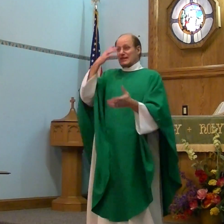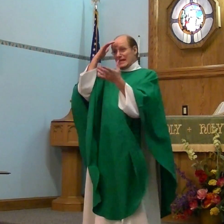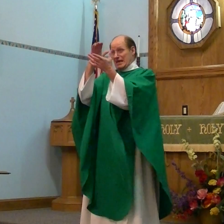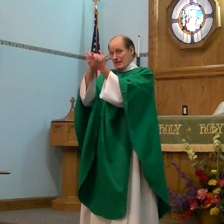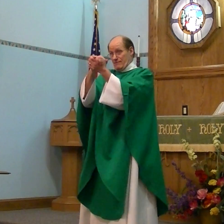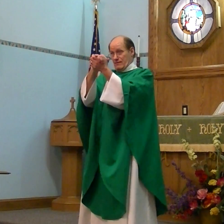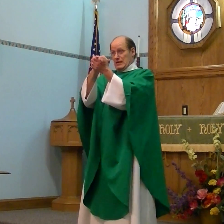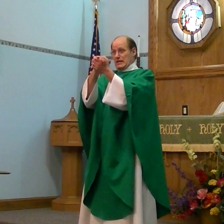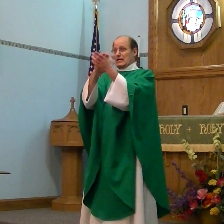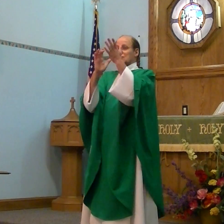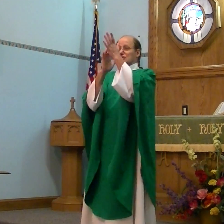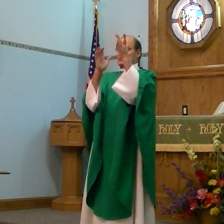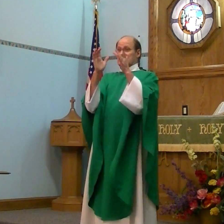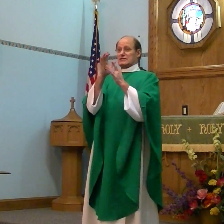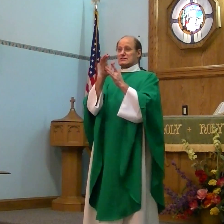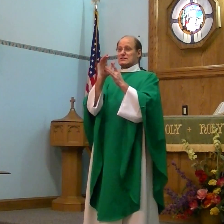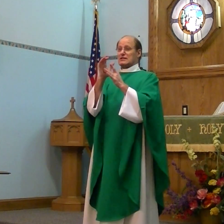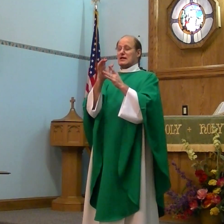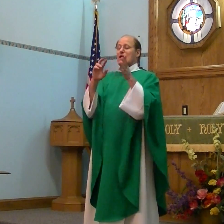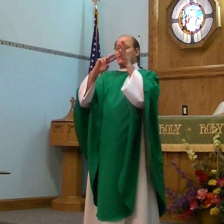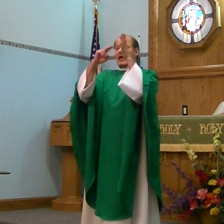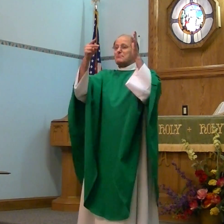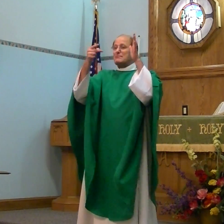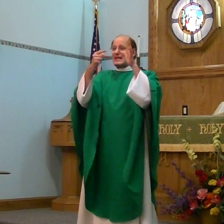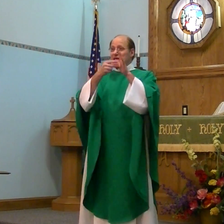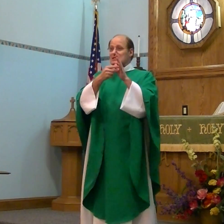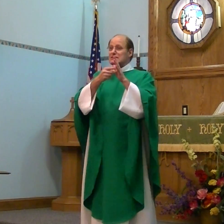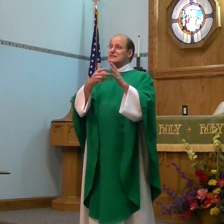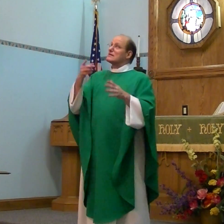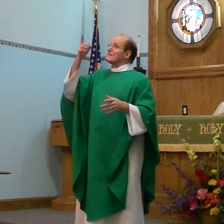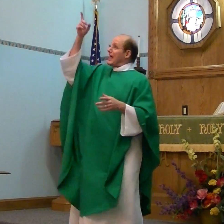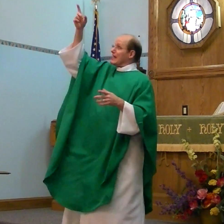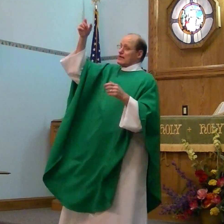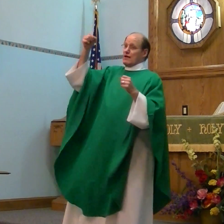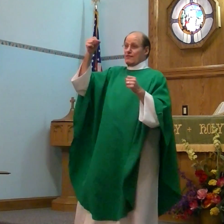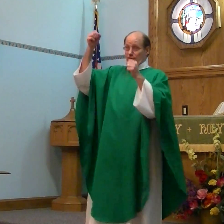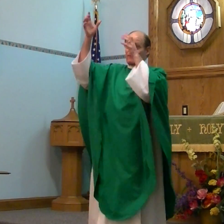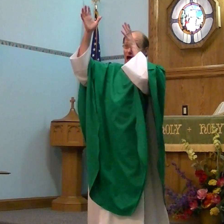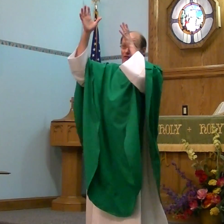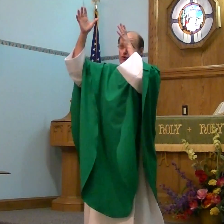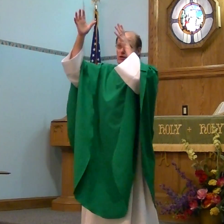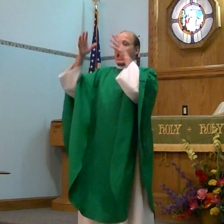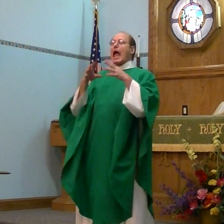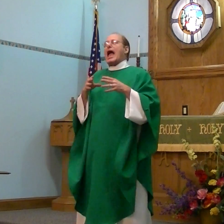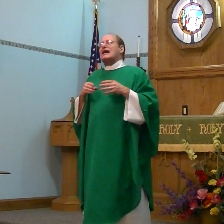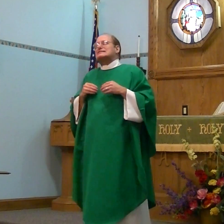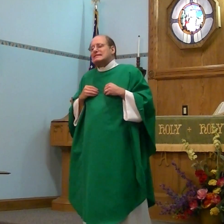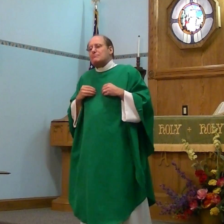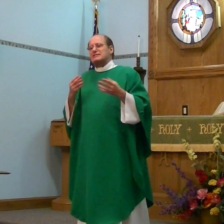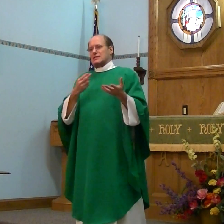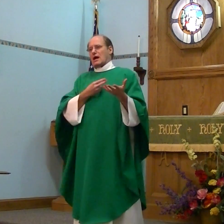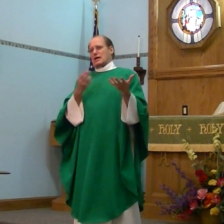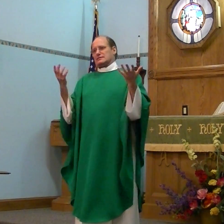believe in Jesus, that means that the Father accepts us.